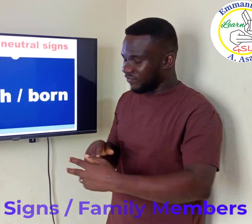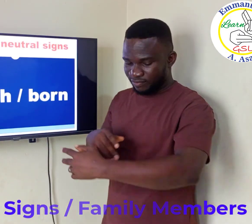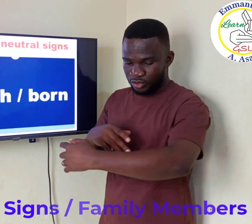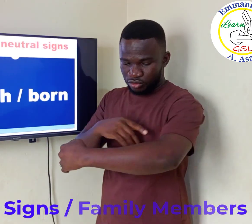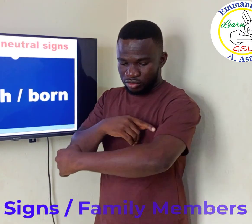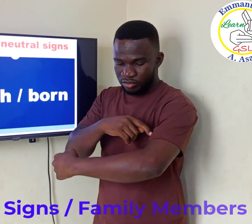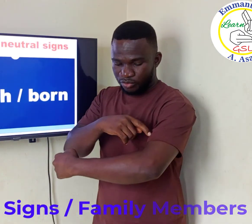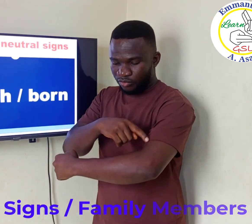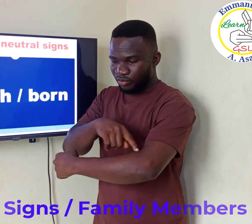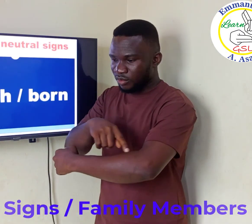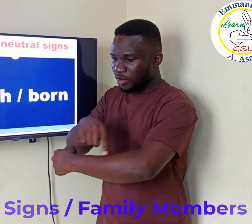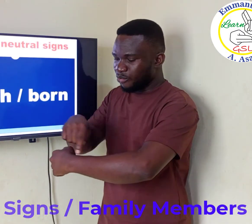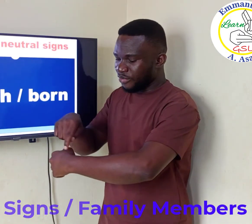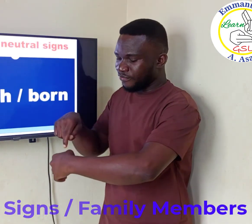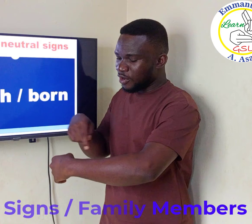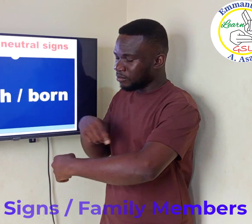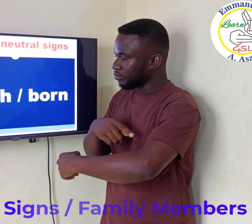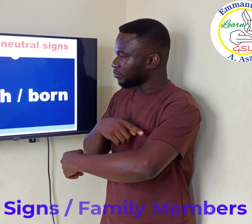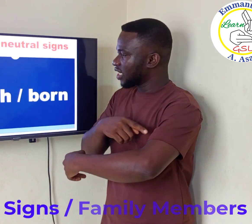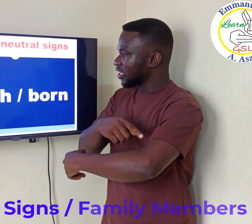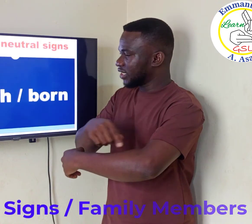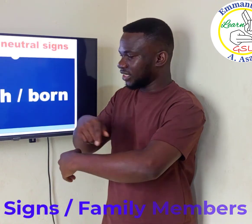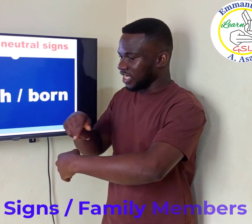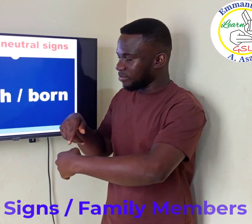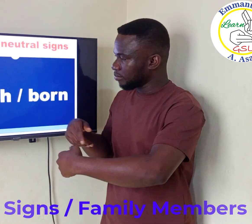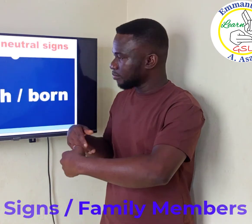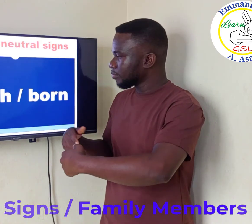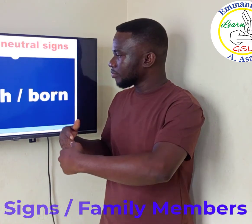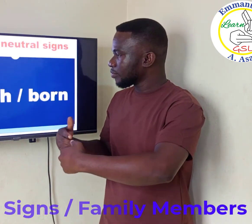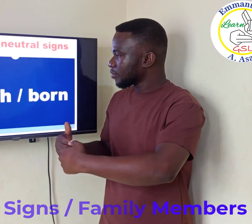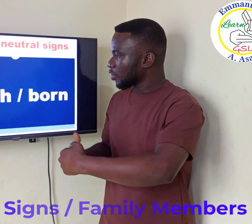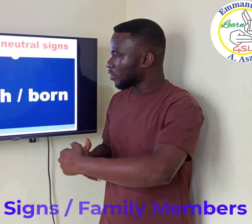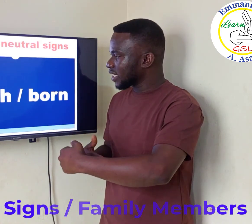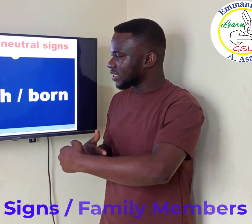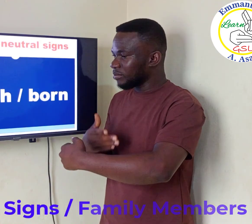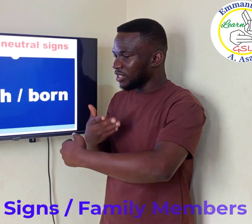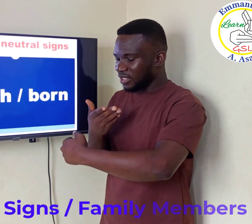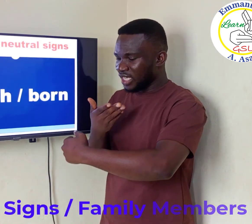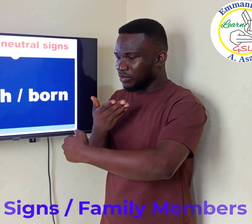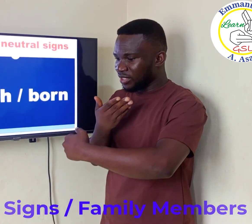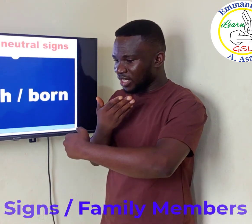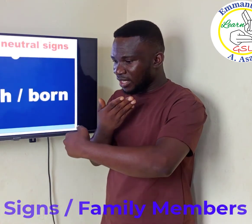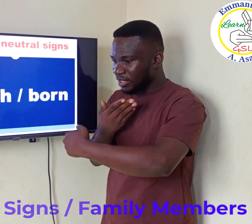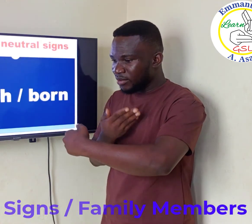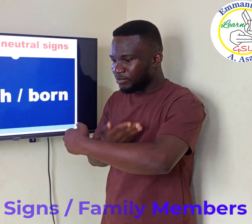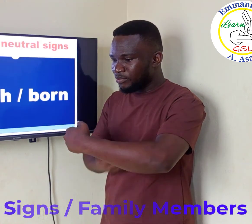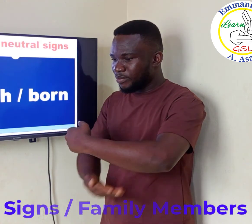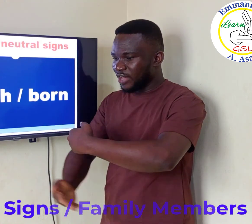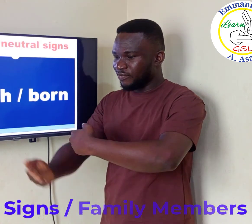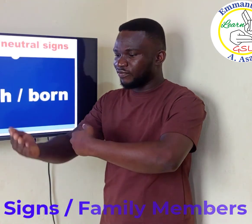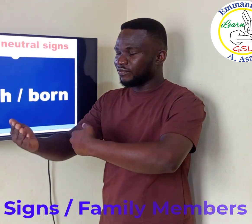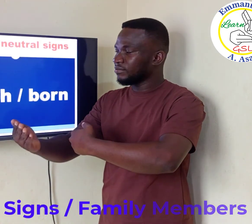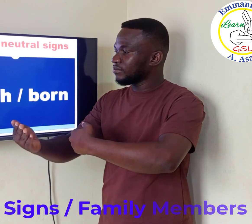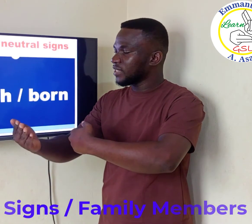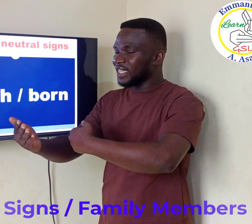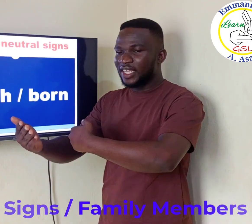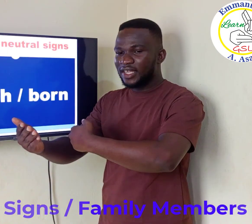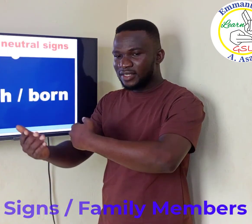Birth, so we form the shape of the tummy and we say birth,